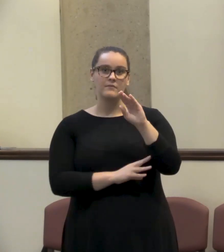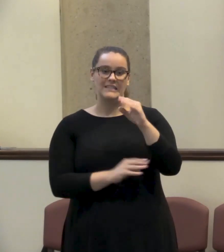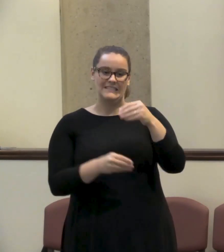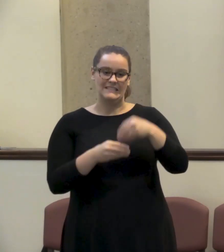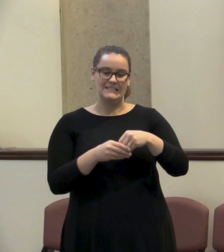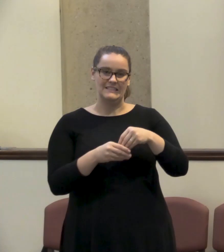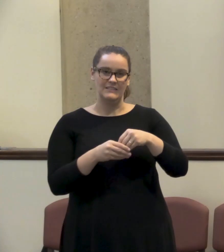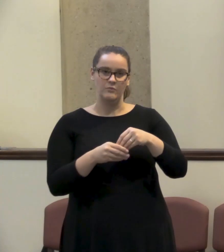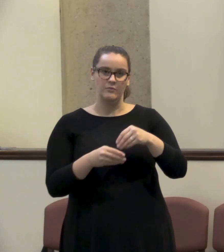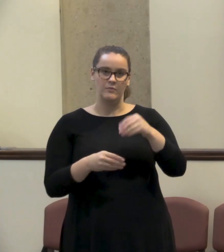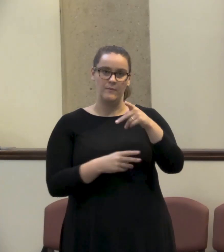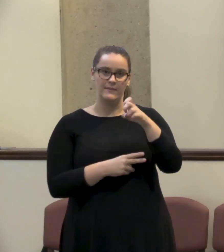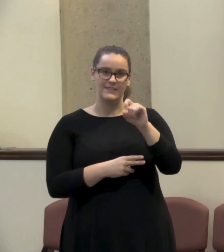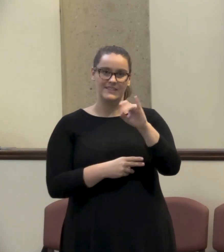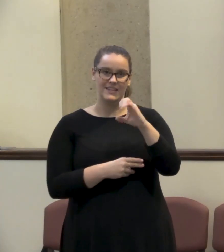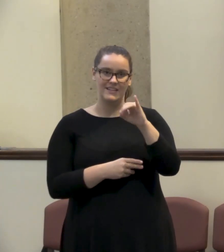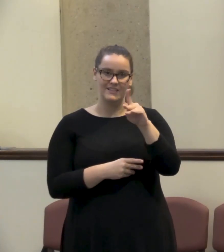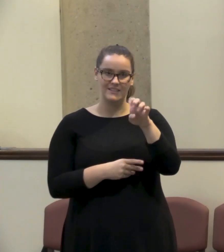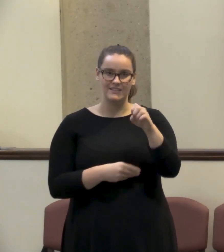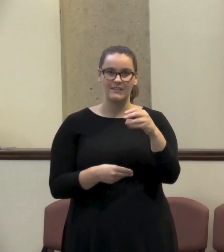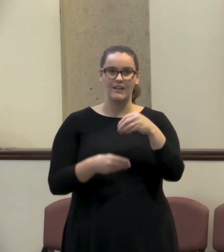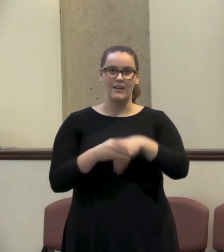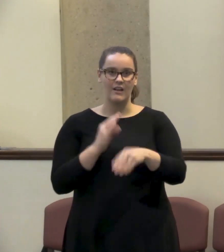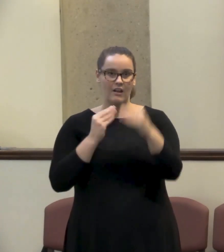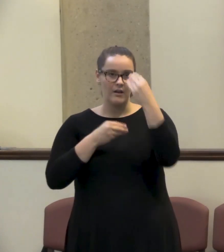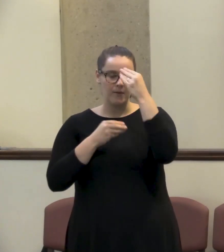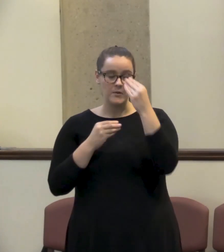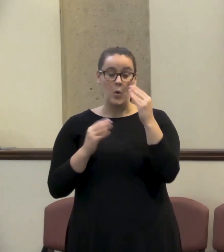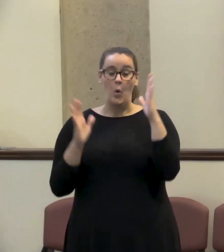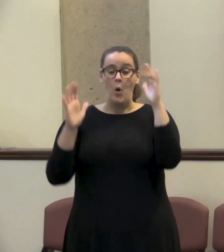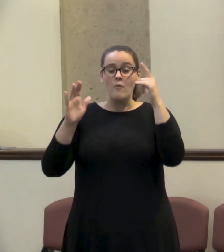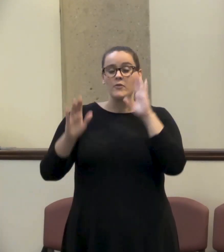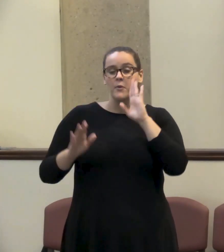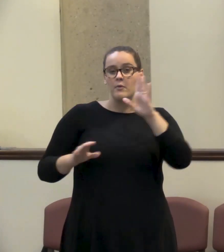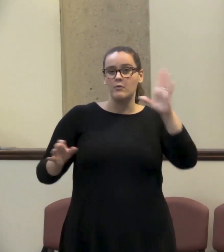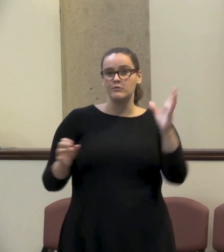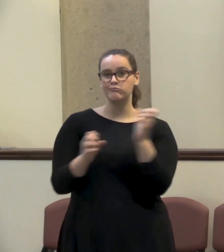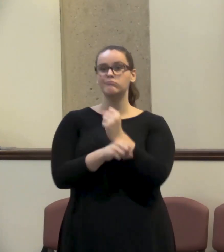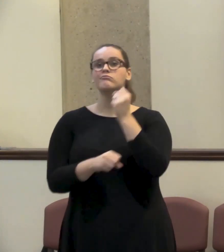pesticides, and hopefully we'll win in court and we'll get our bill reinstated.